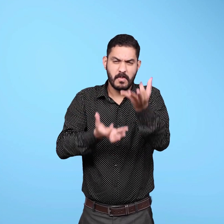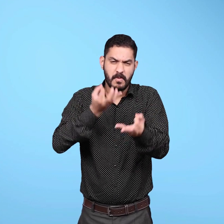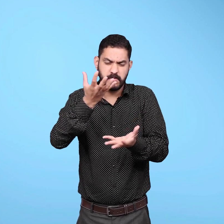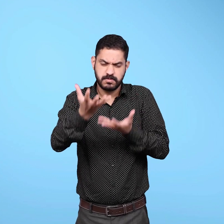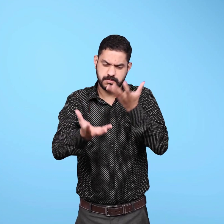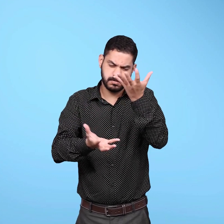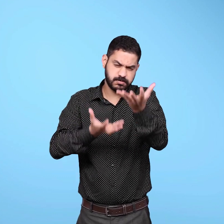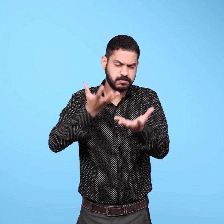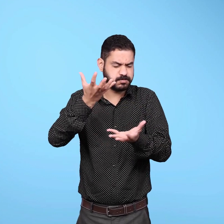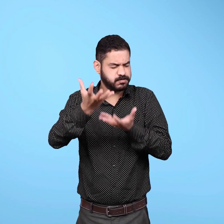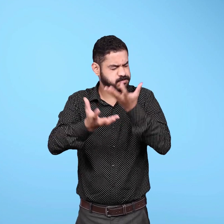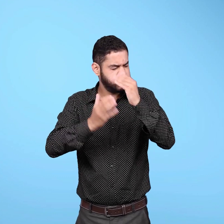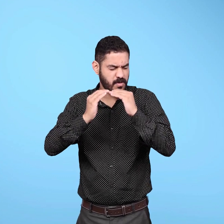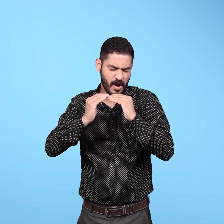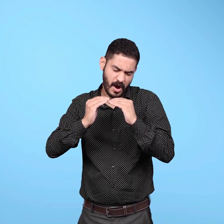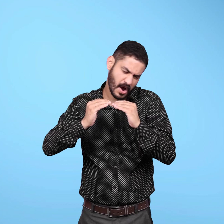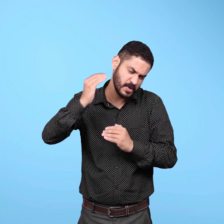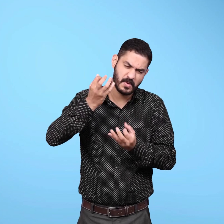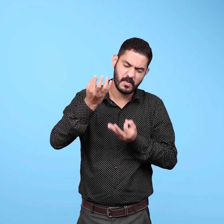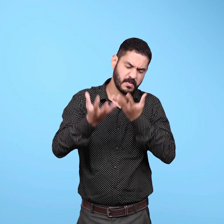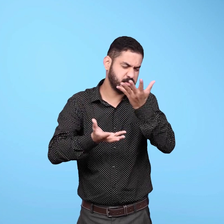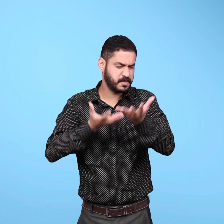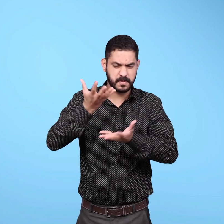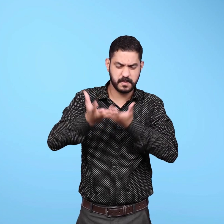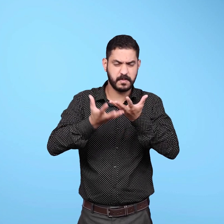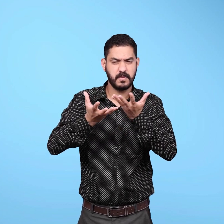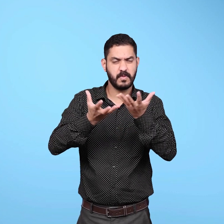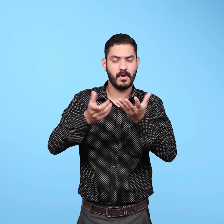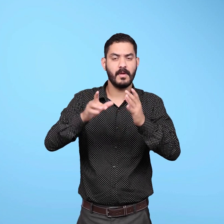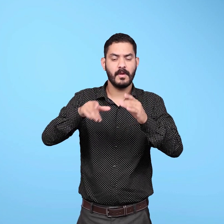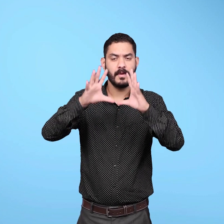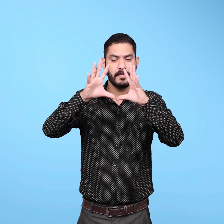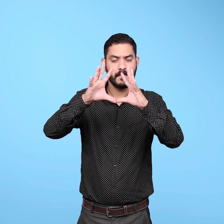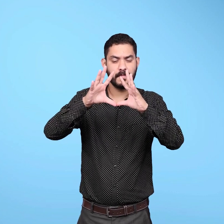also applied on this, which gave the pottery a mirror-like shine.